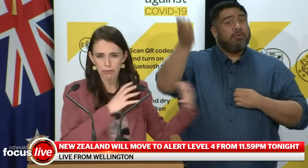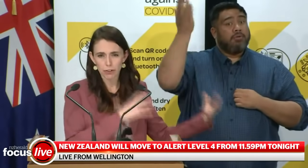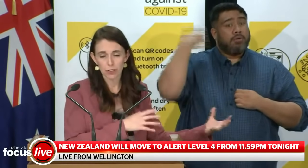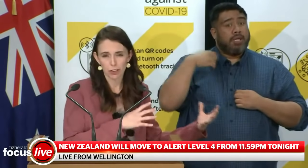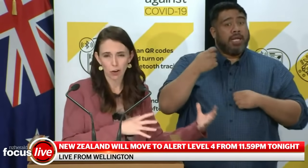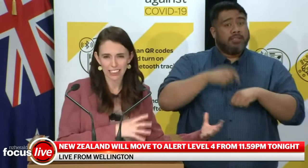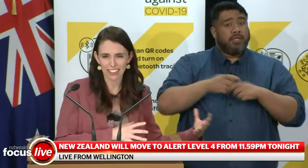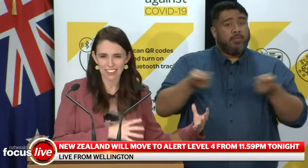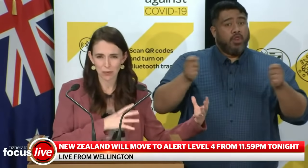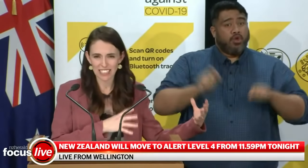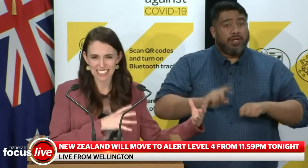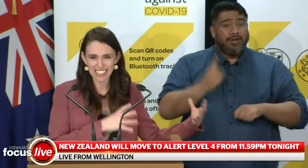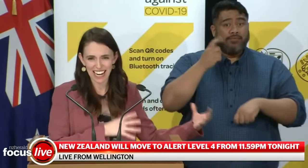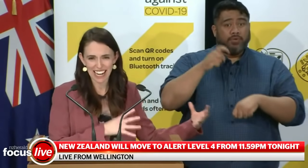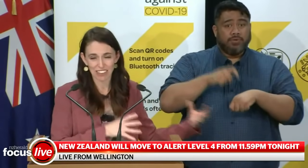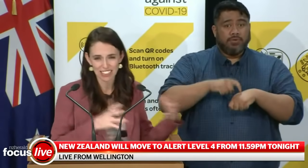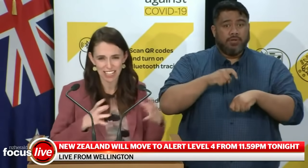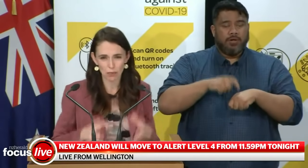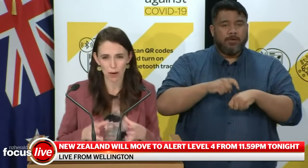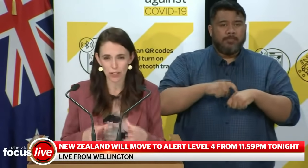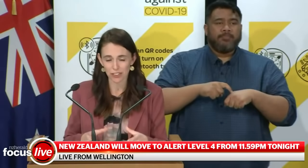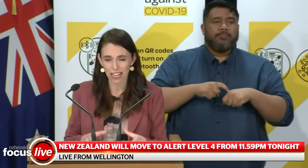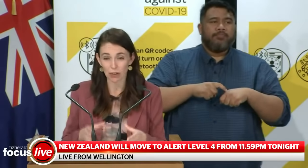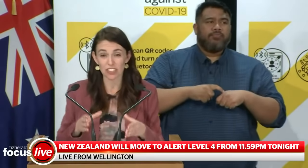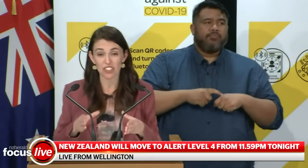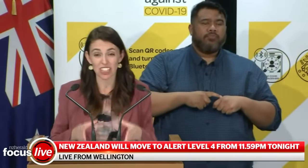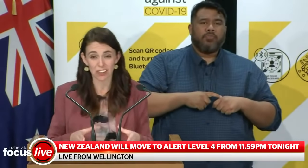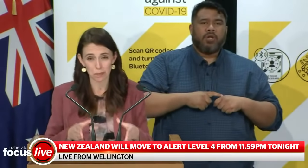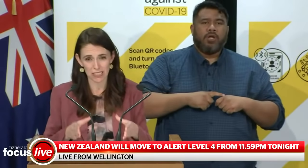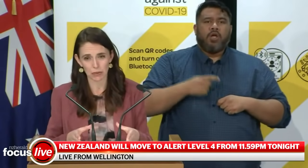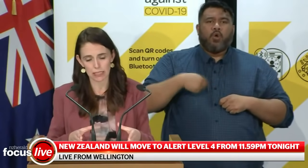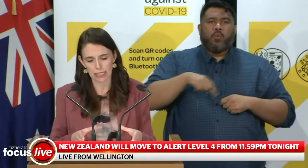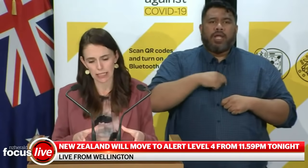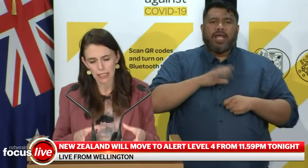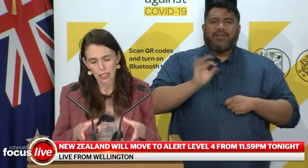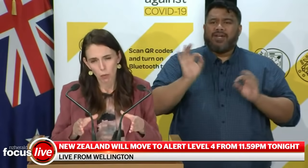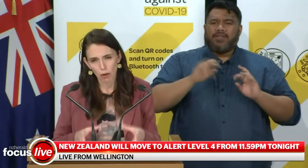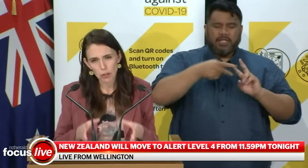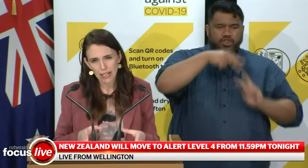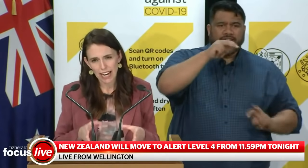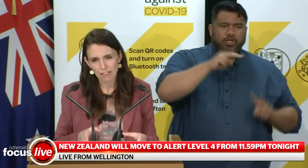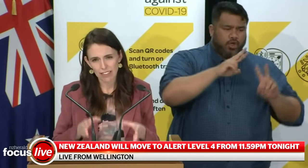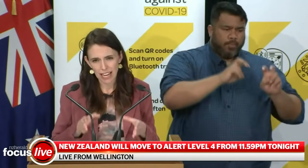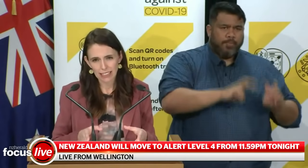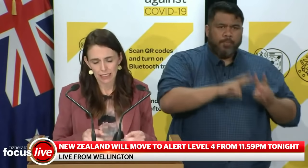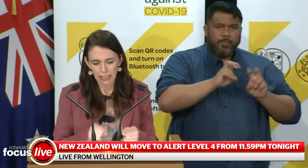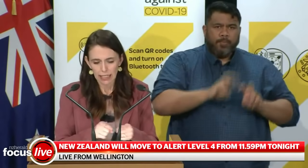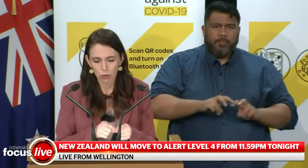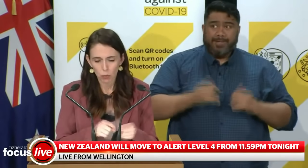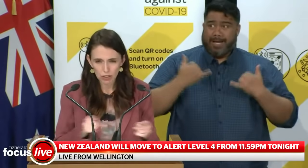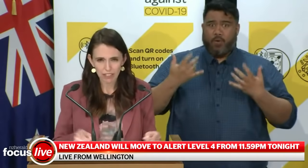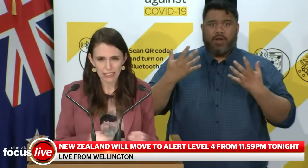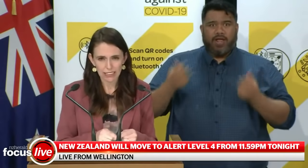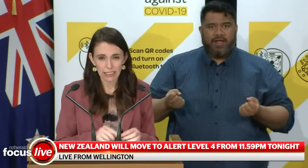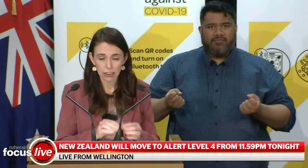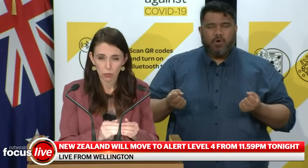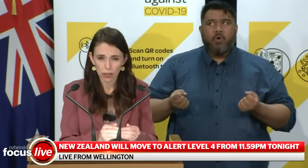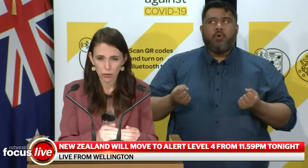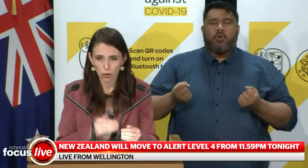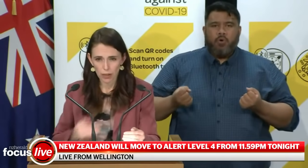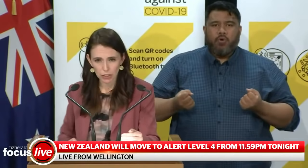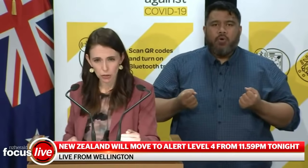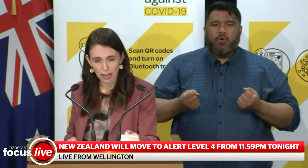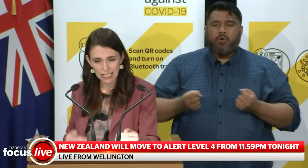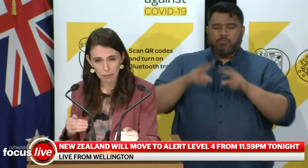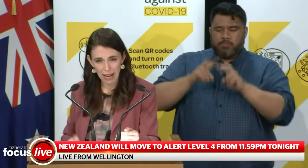of our first lockdowns, that we didn't have in the same way we do now, is genome sequencing. Once we have that, it will give us a sense of